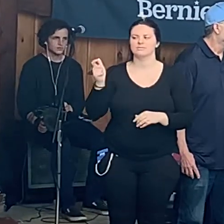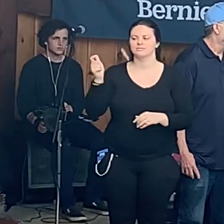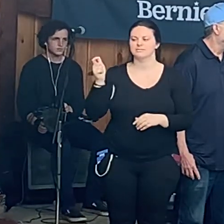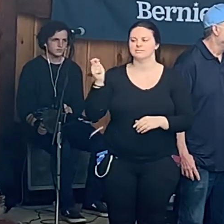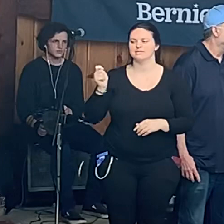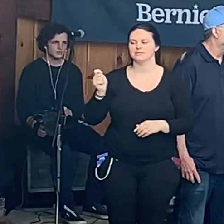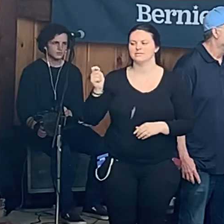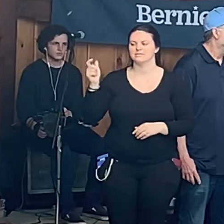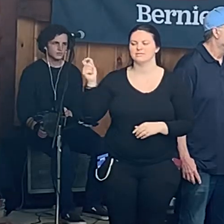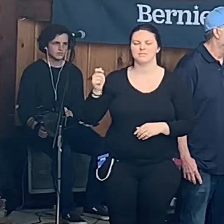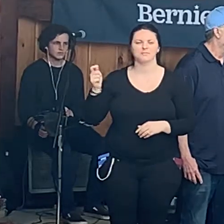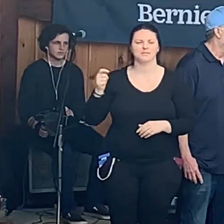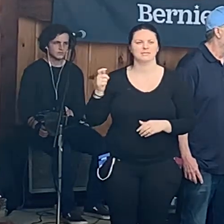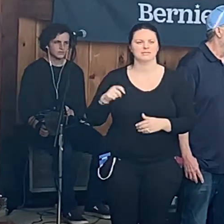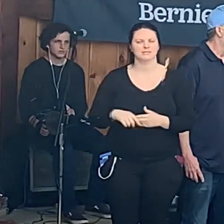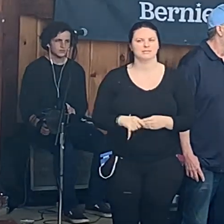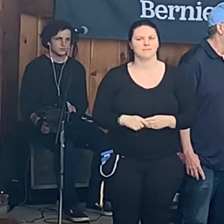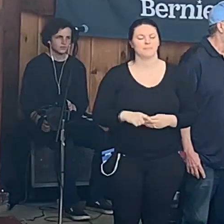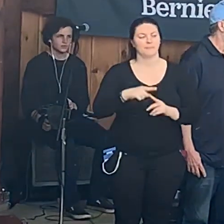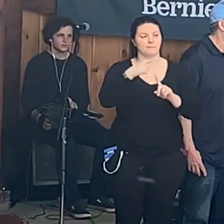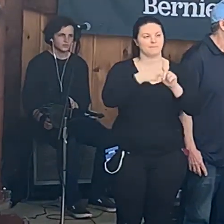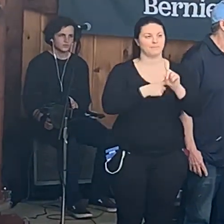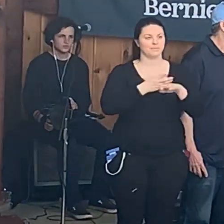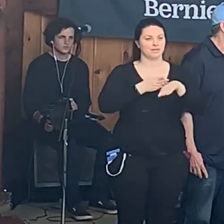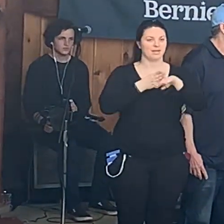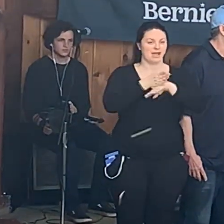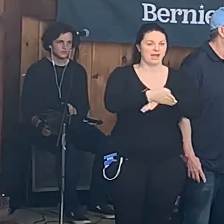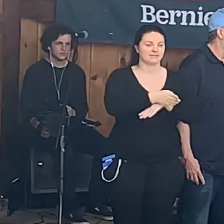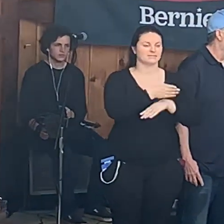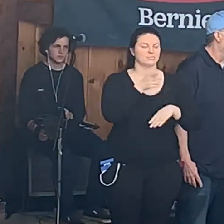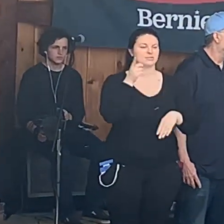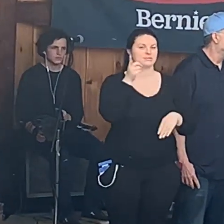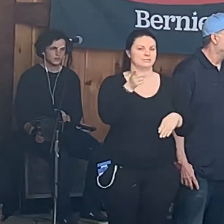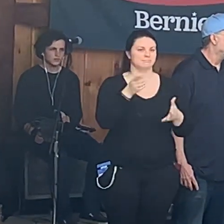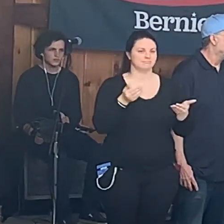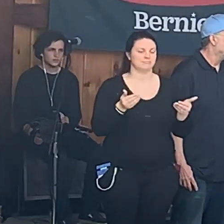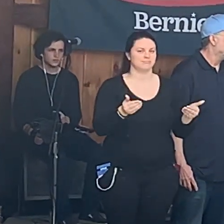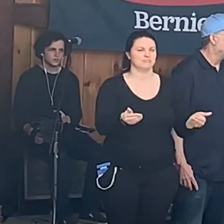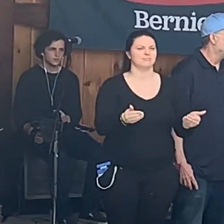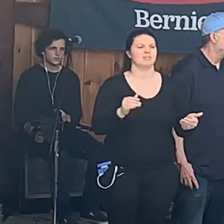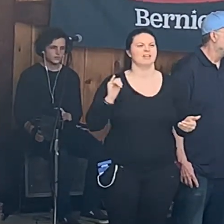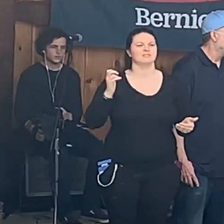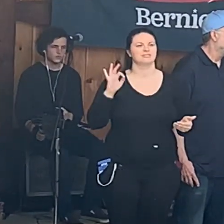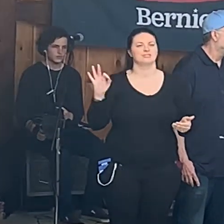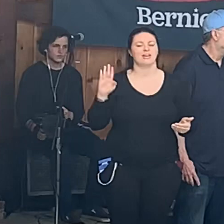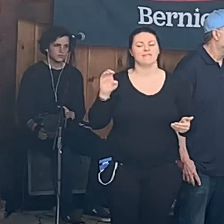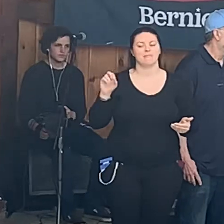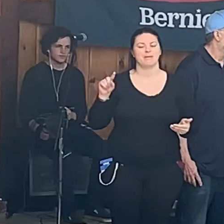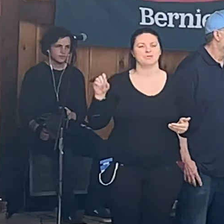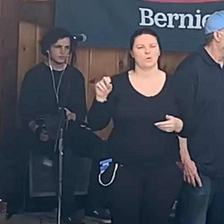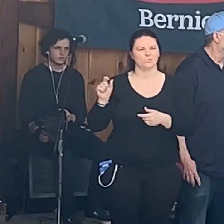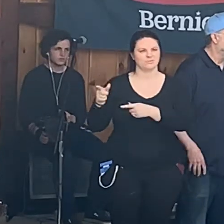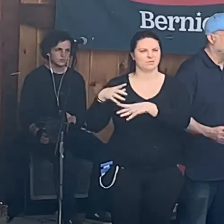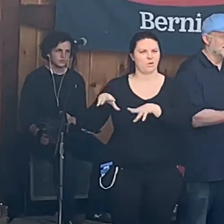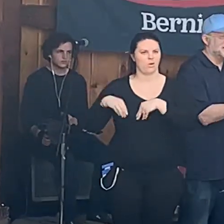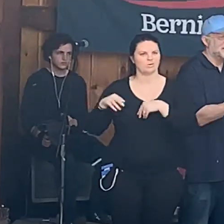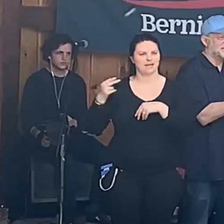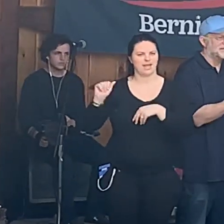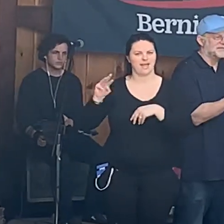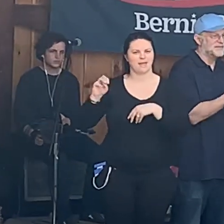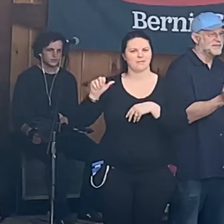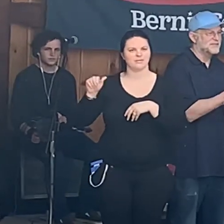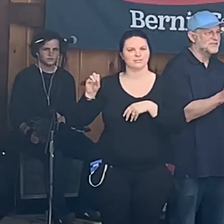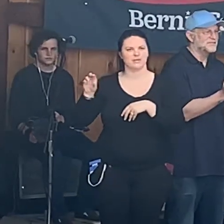month after he introduced it, Jeff Bezos, head of Amazon, raised their minimum wage to $15